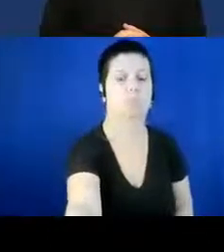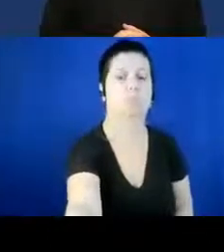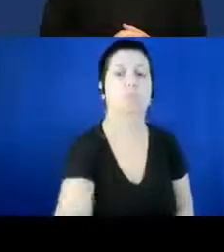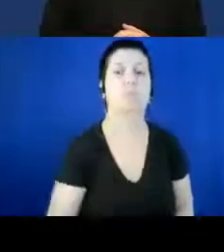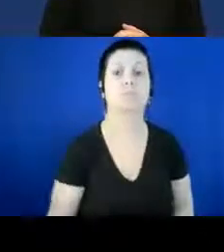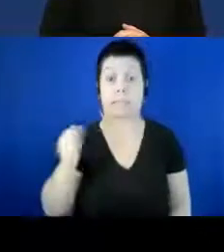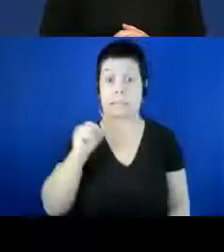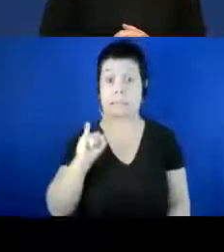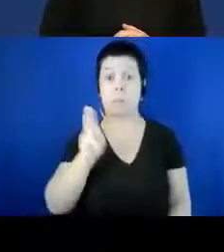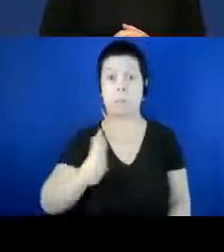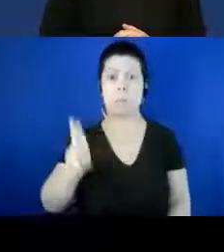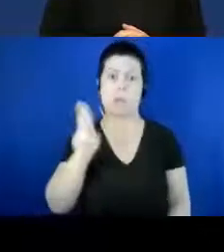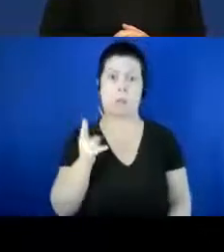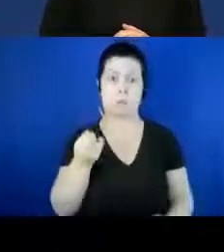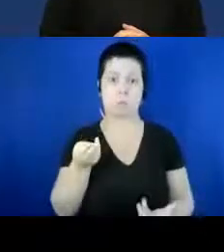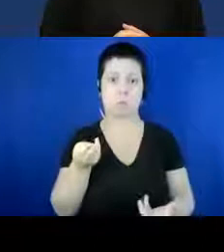communication device.